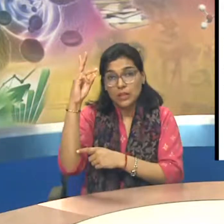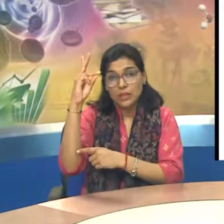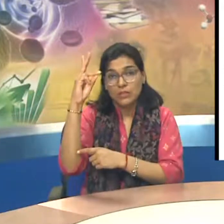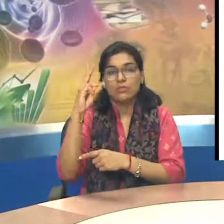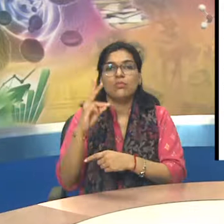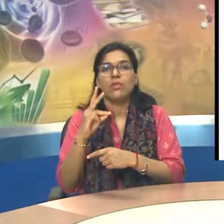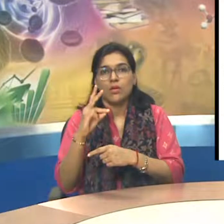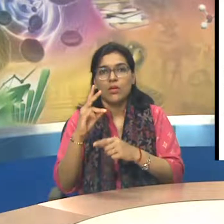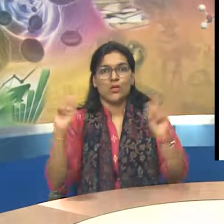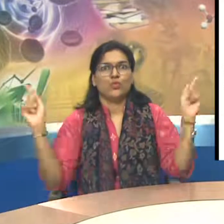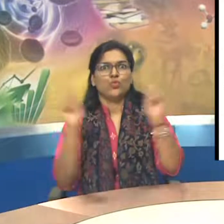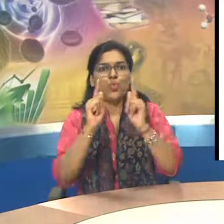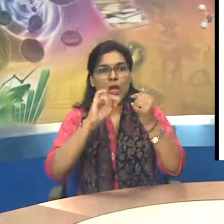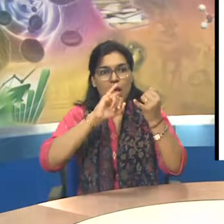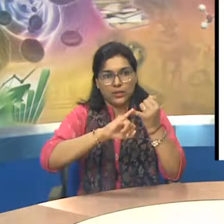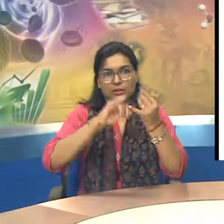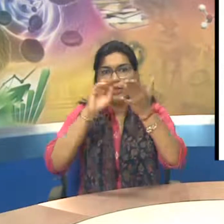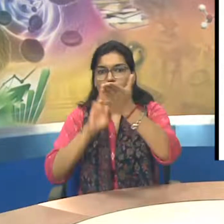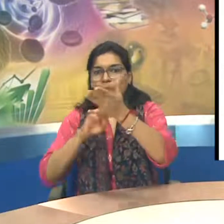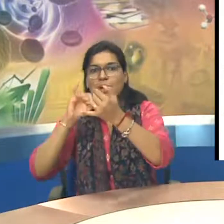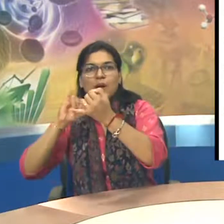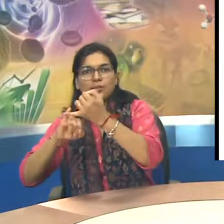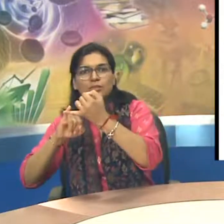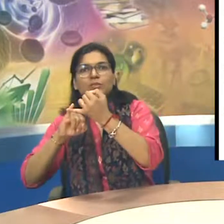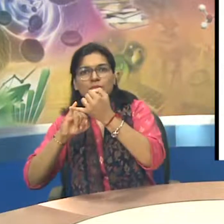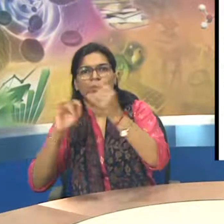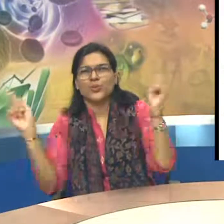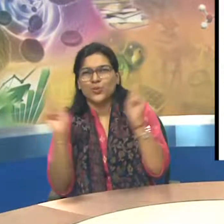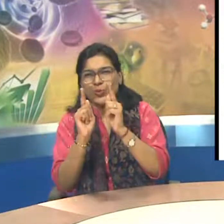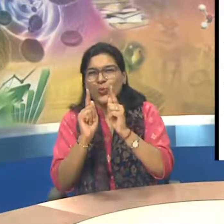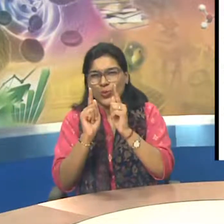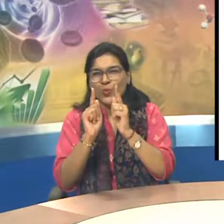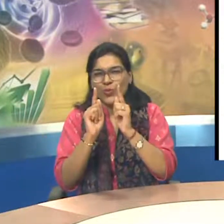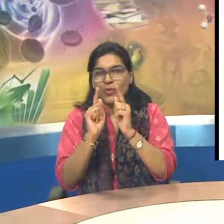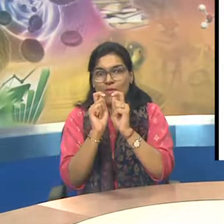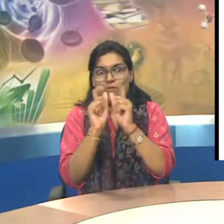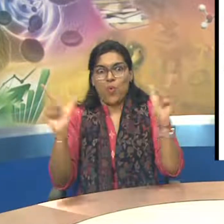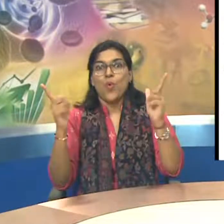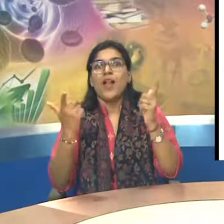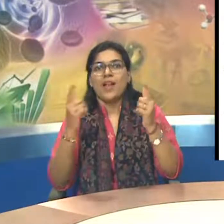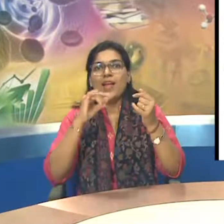Second, instant transmission of a printed document.